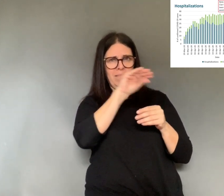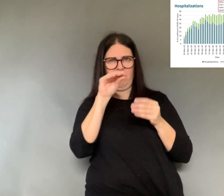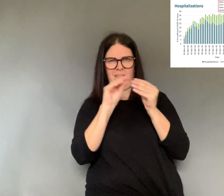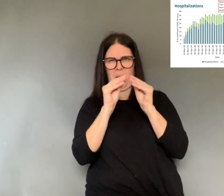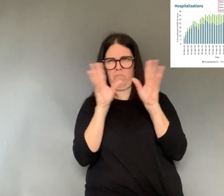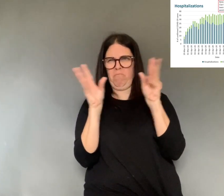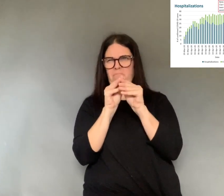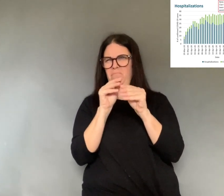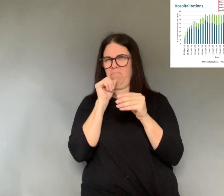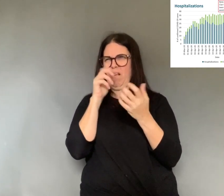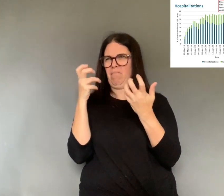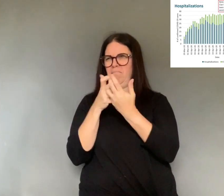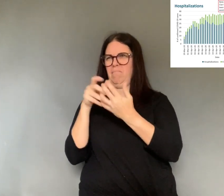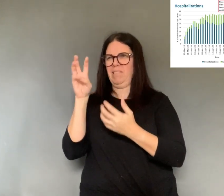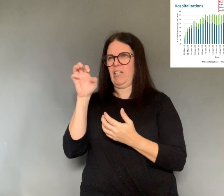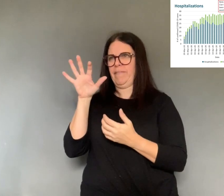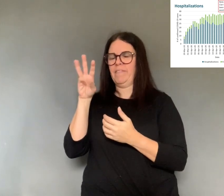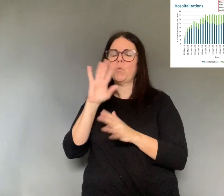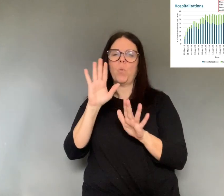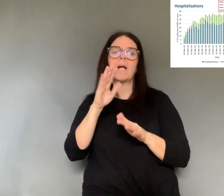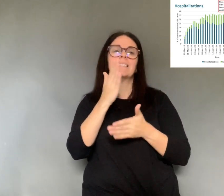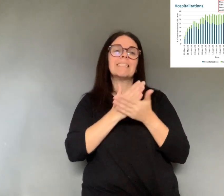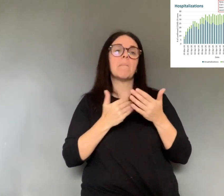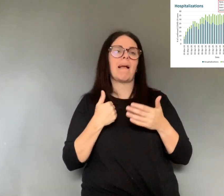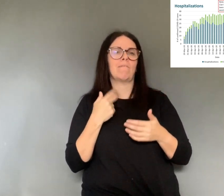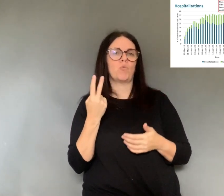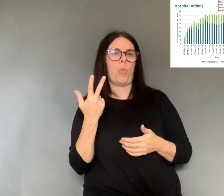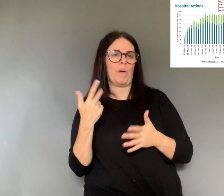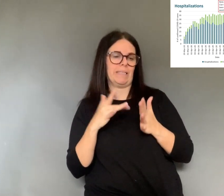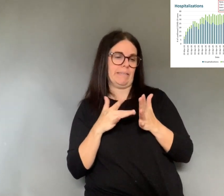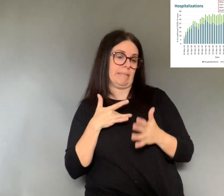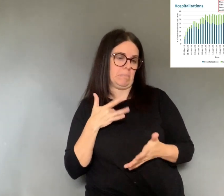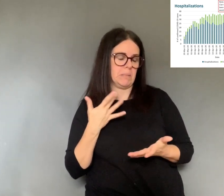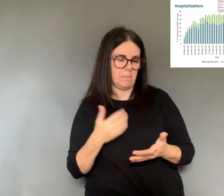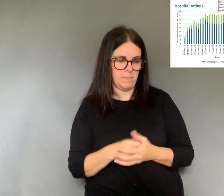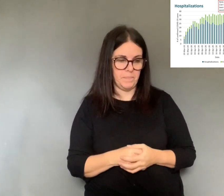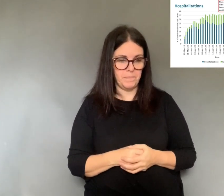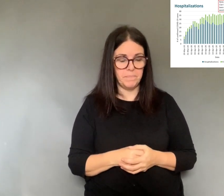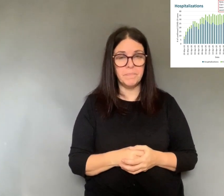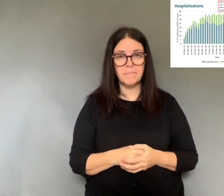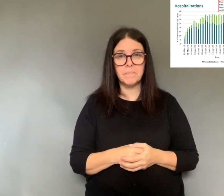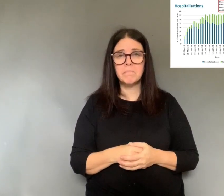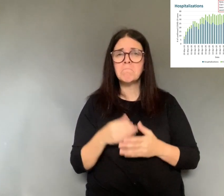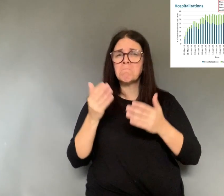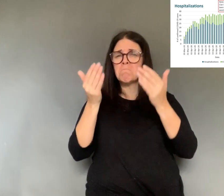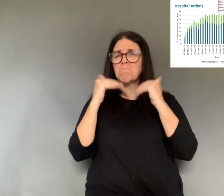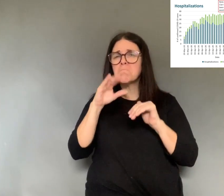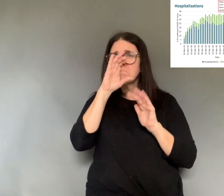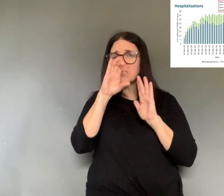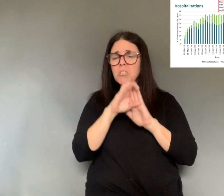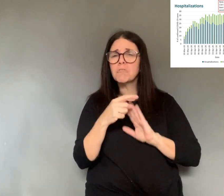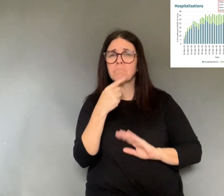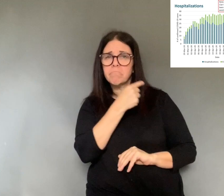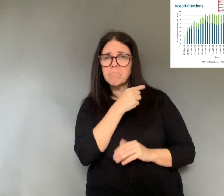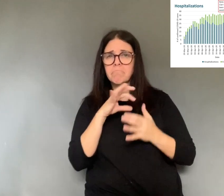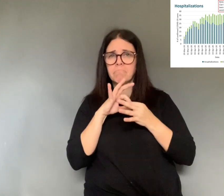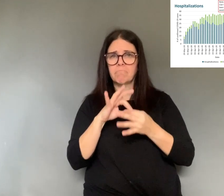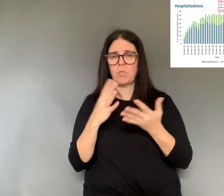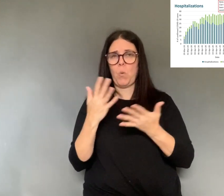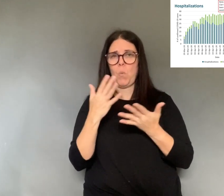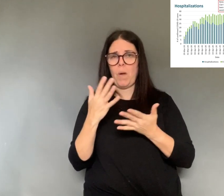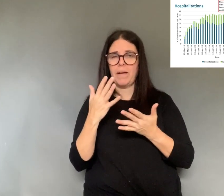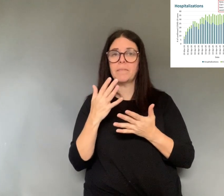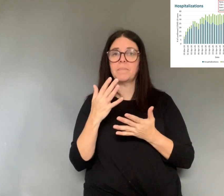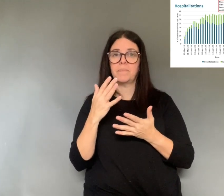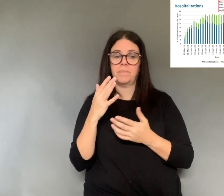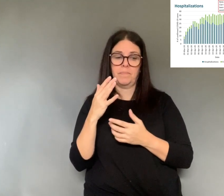This particular graph shows the number of hospitalizations in patients in the ICU on a given day. It can include both